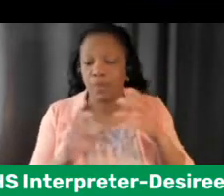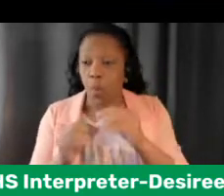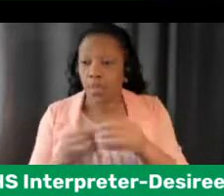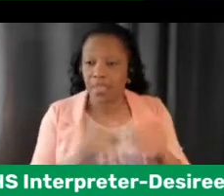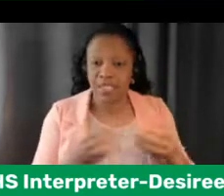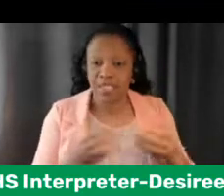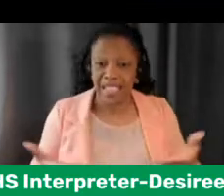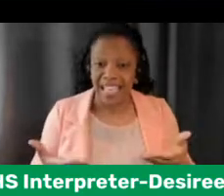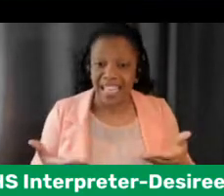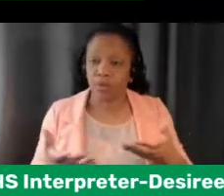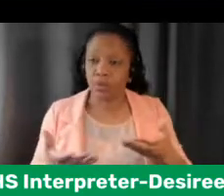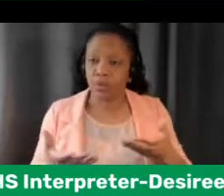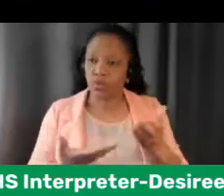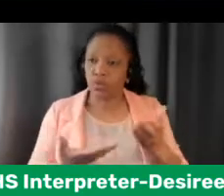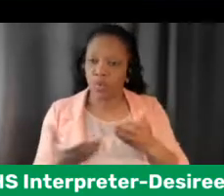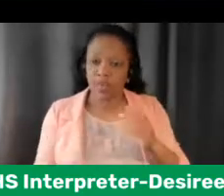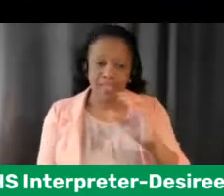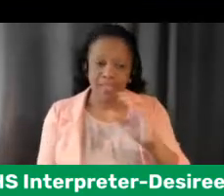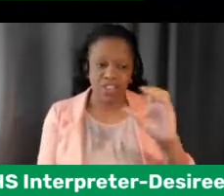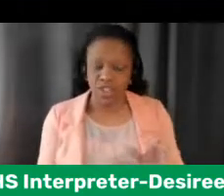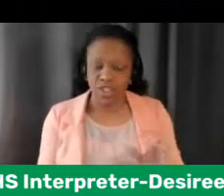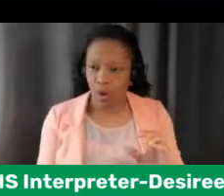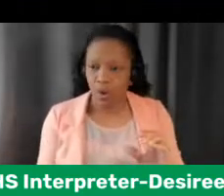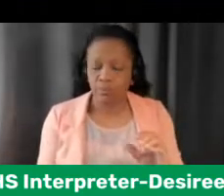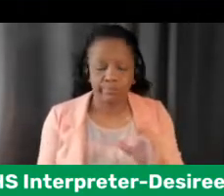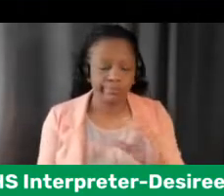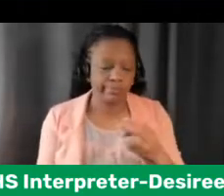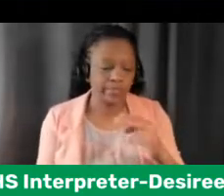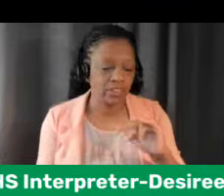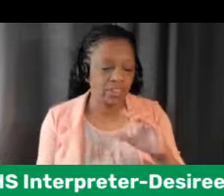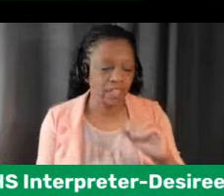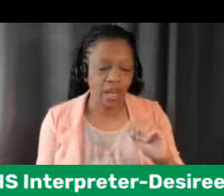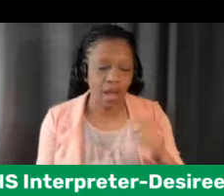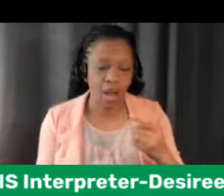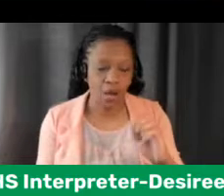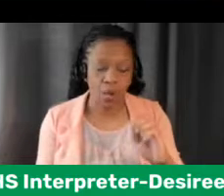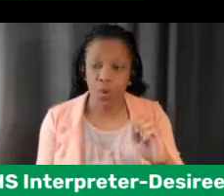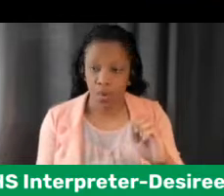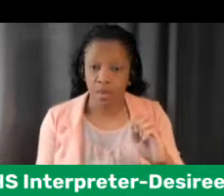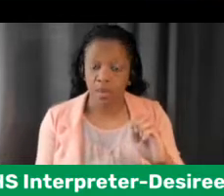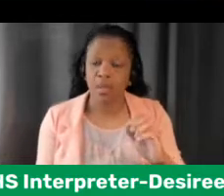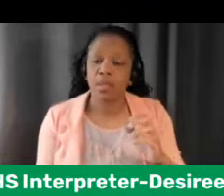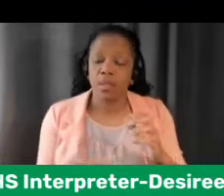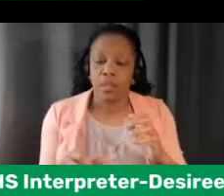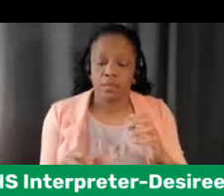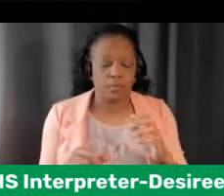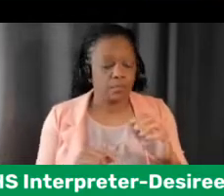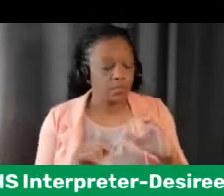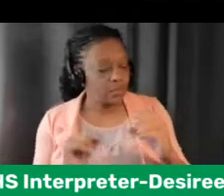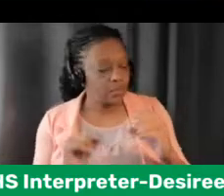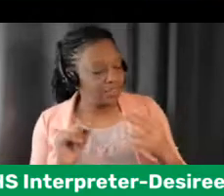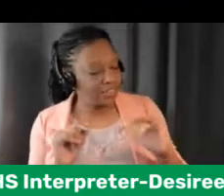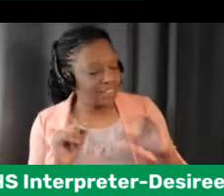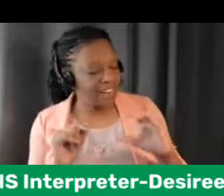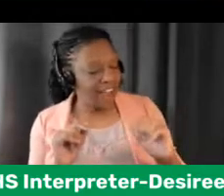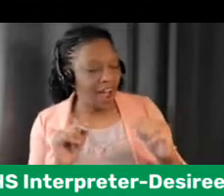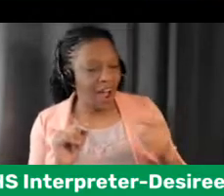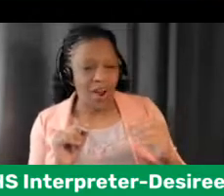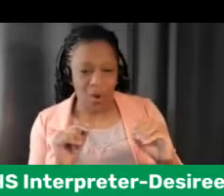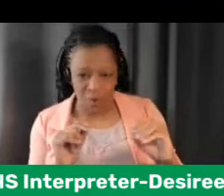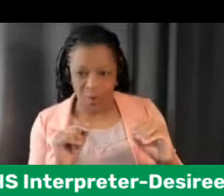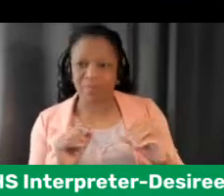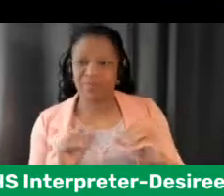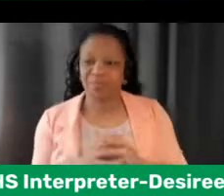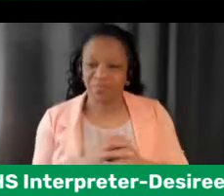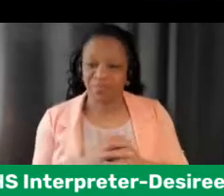serving Chicago that that work in the solidarity economy. So the Illinois Worker Cooperative Alliance,